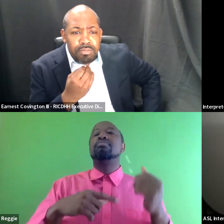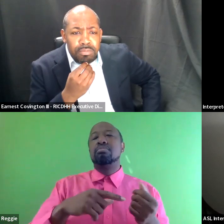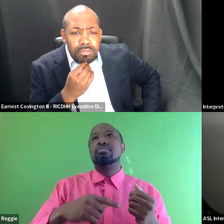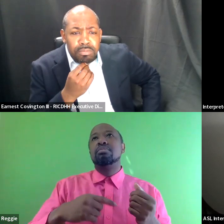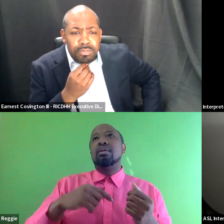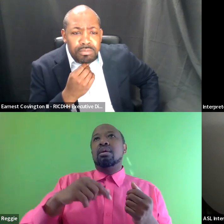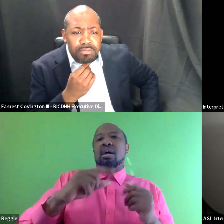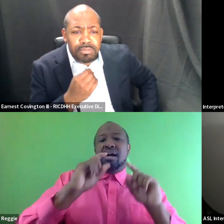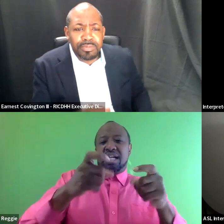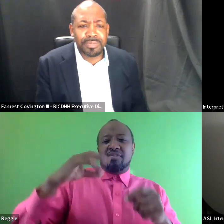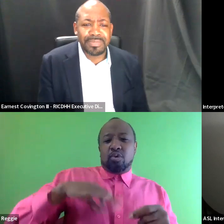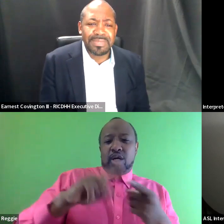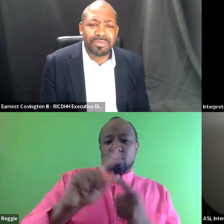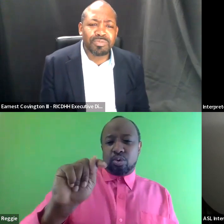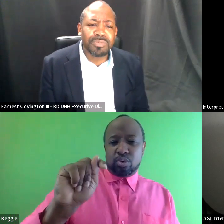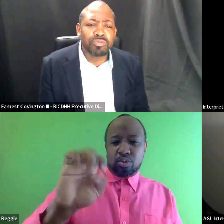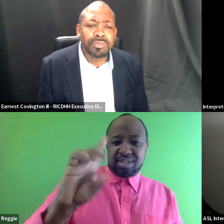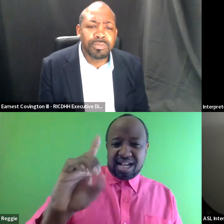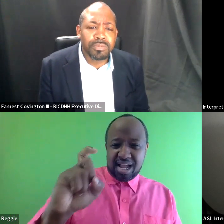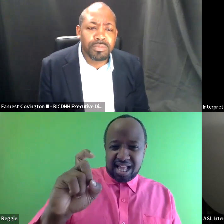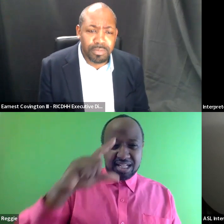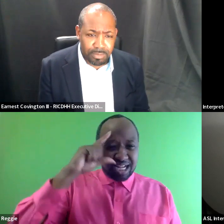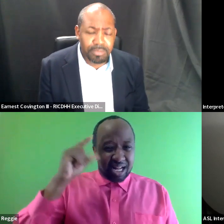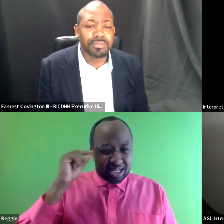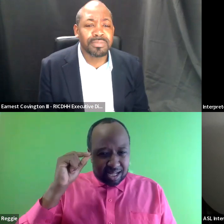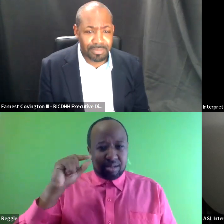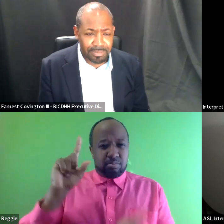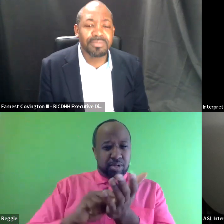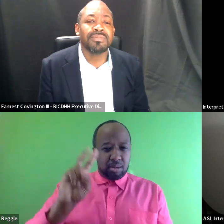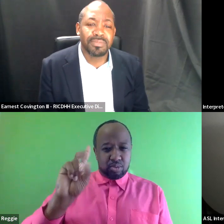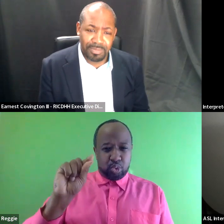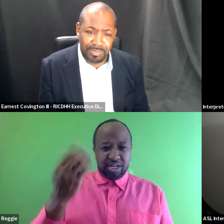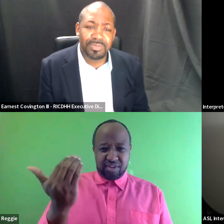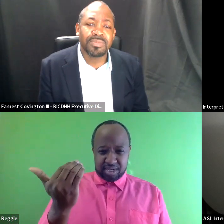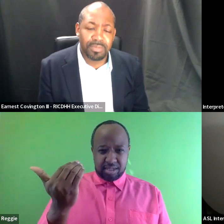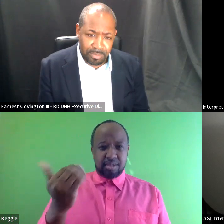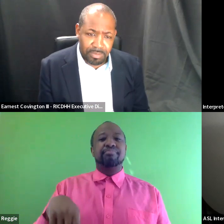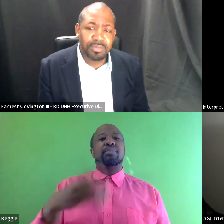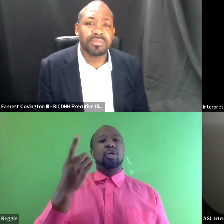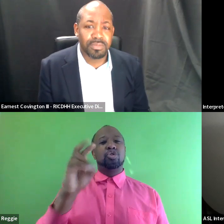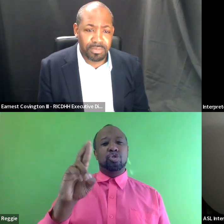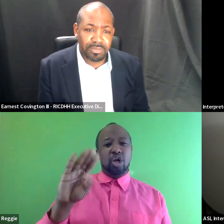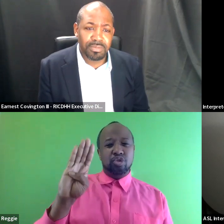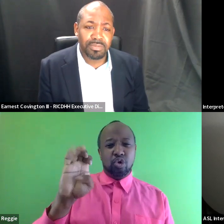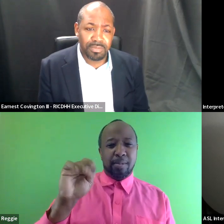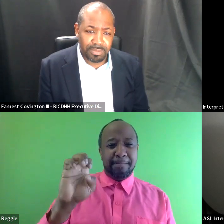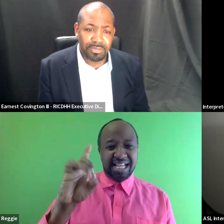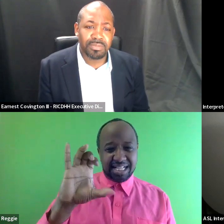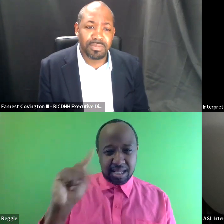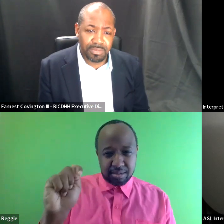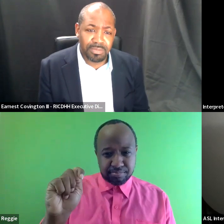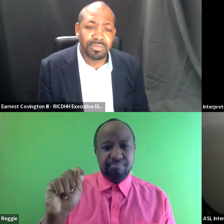do a little research. I give credit to TEDx at Gallaudet.